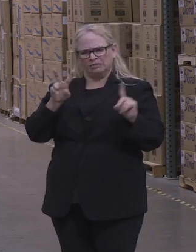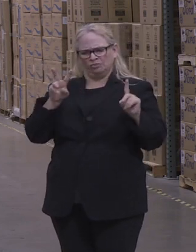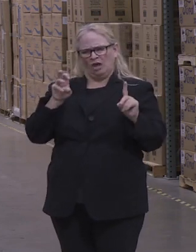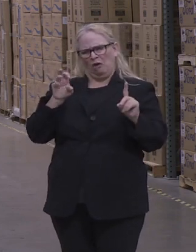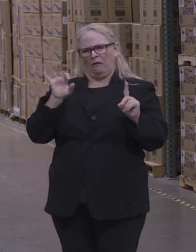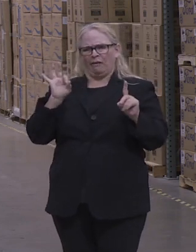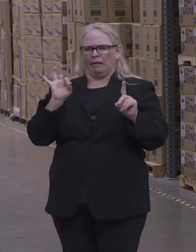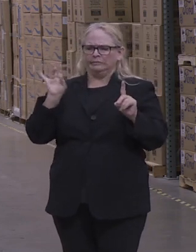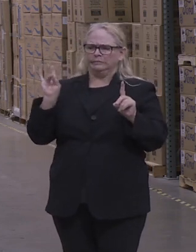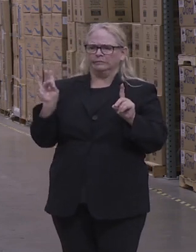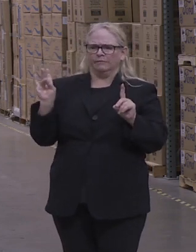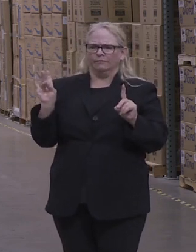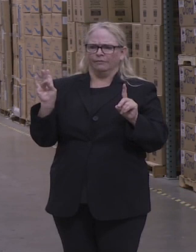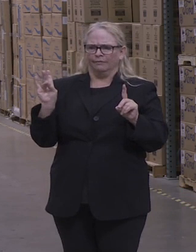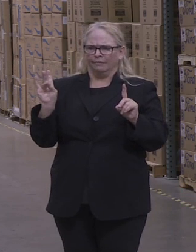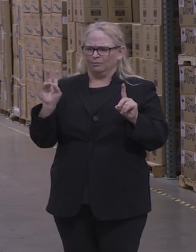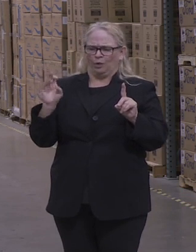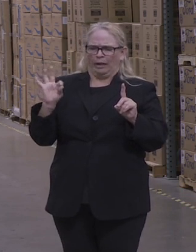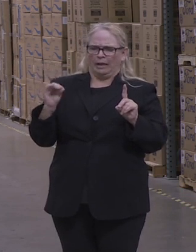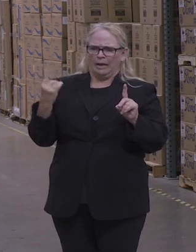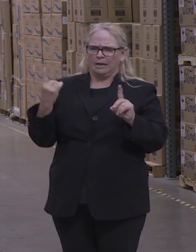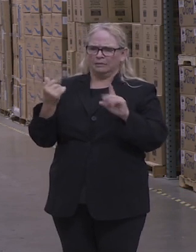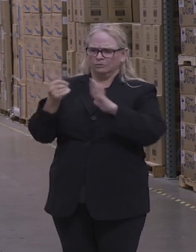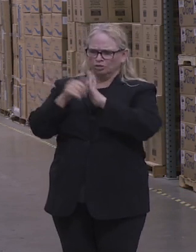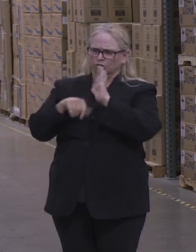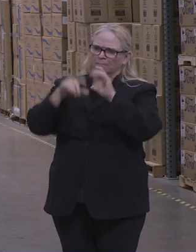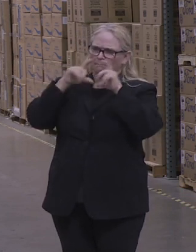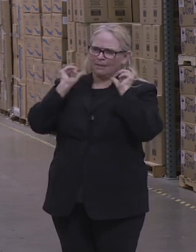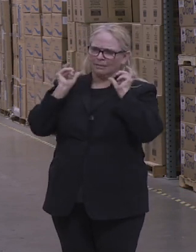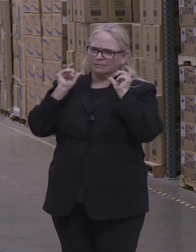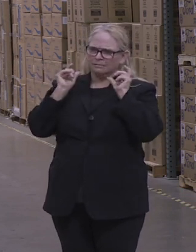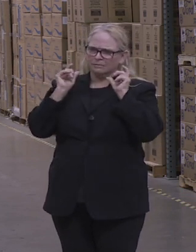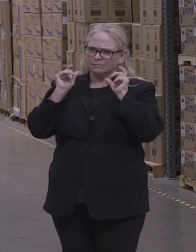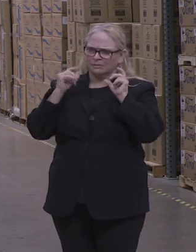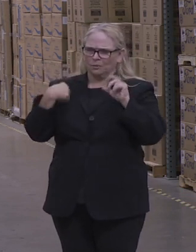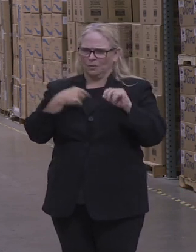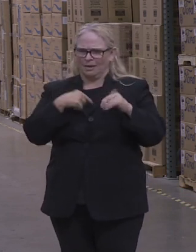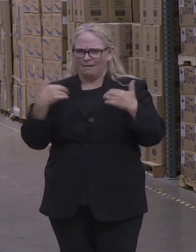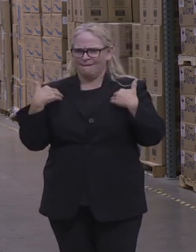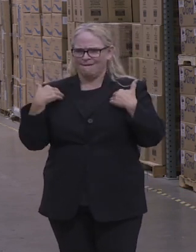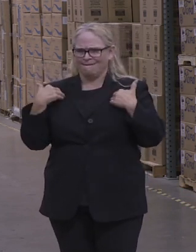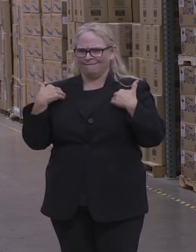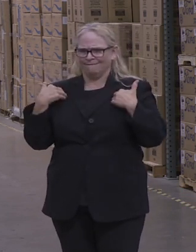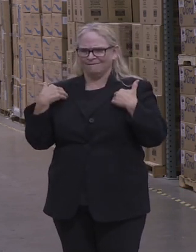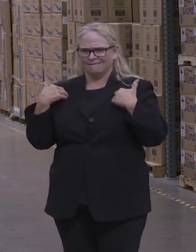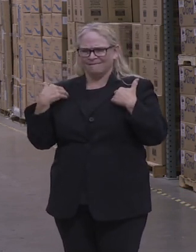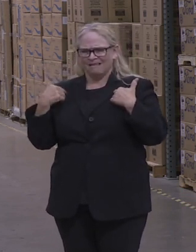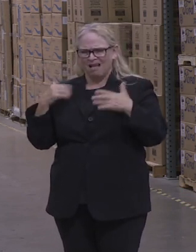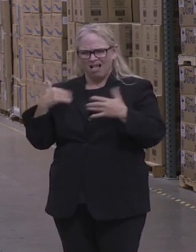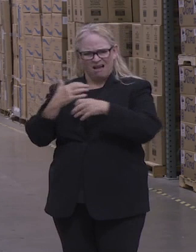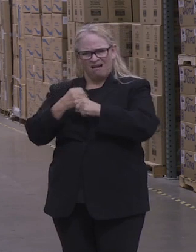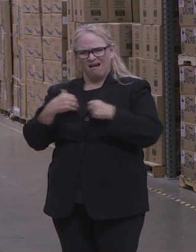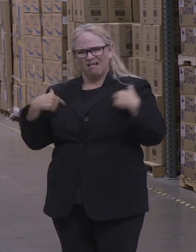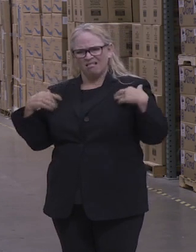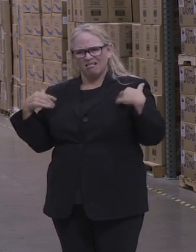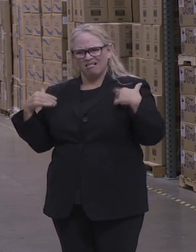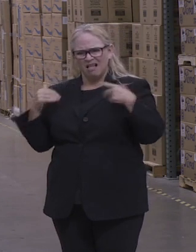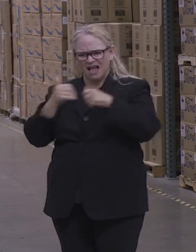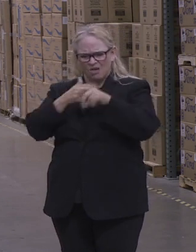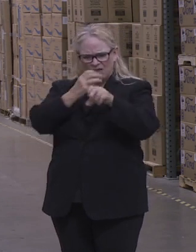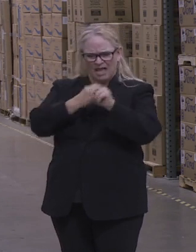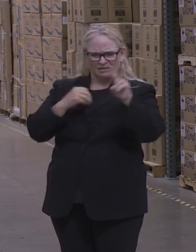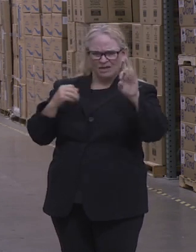297 million procedure masks, which we have, but we still don't have ours. And I hear that anecdotally,